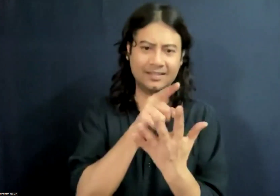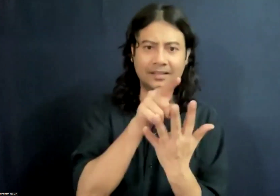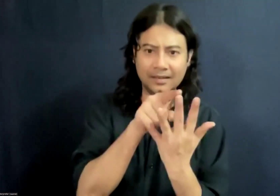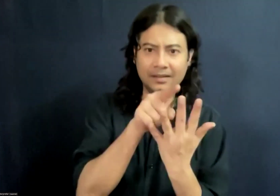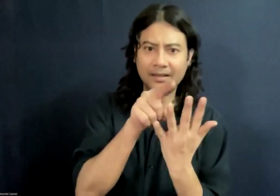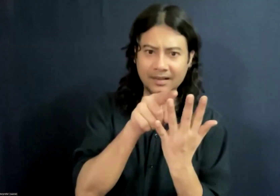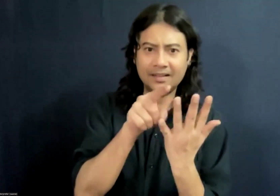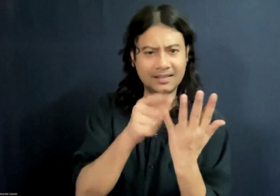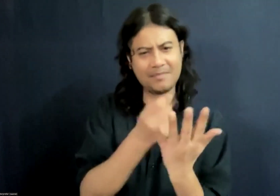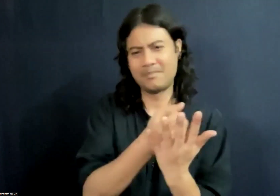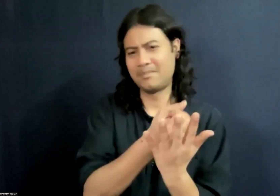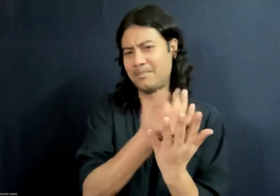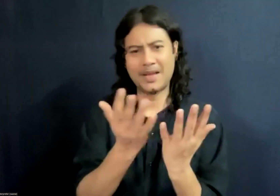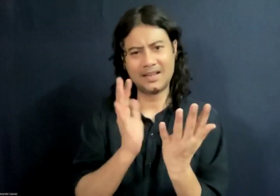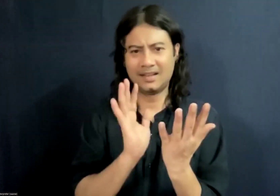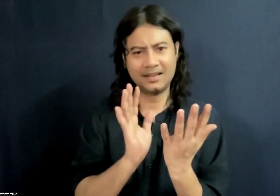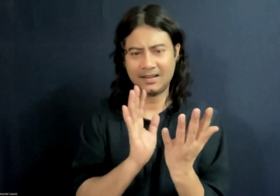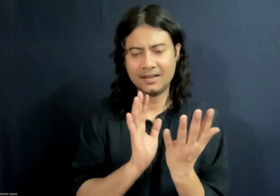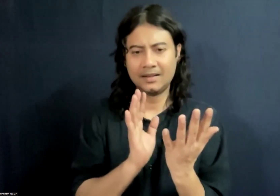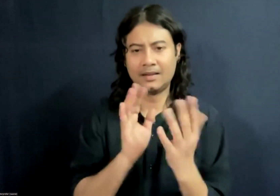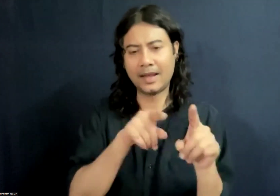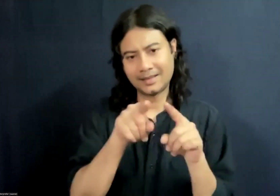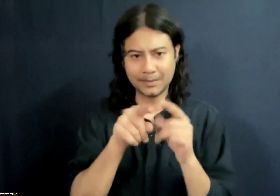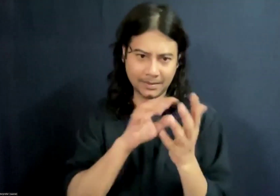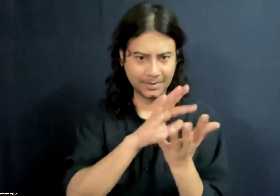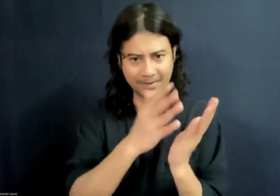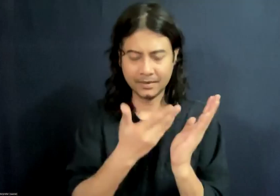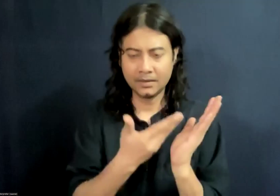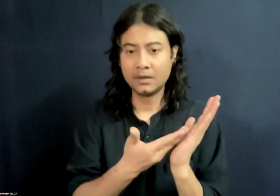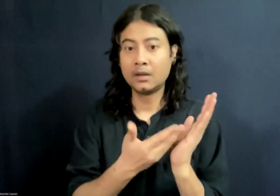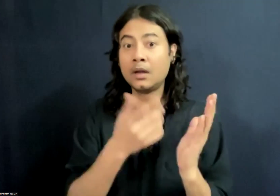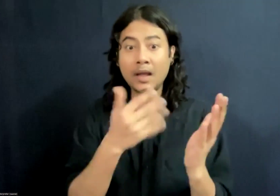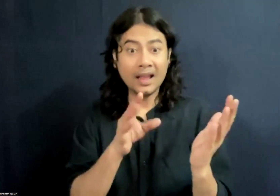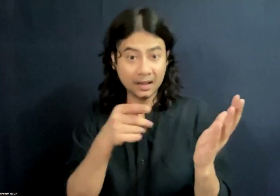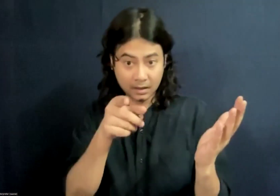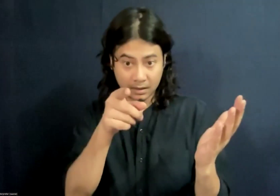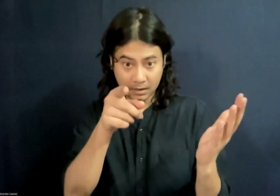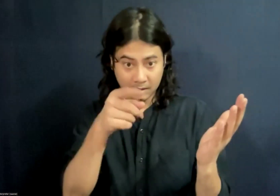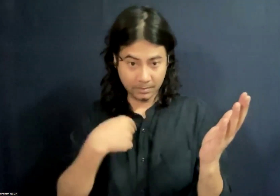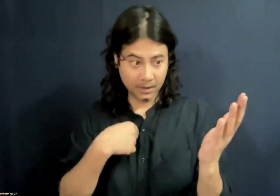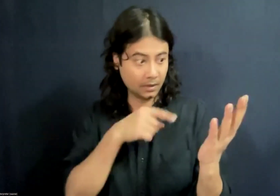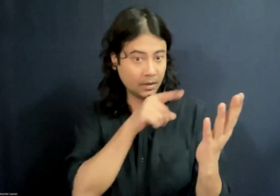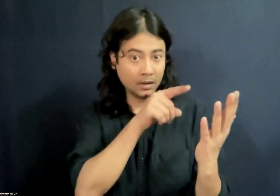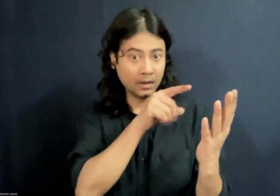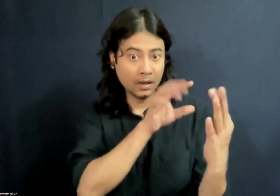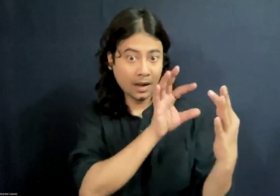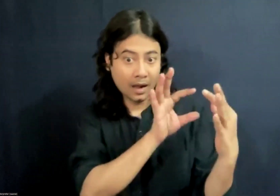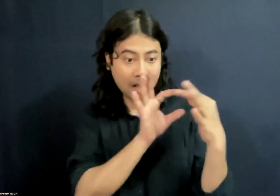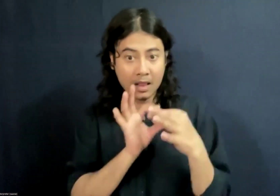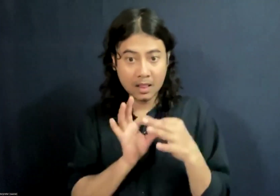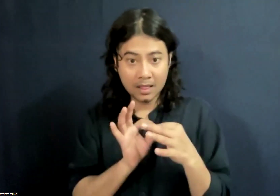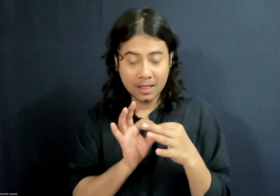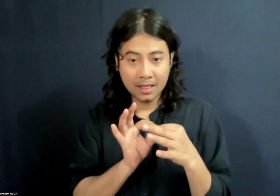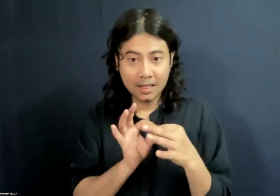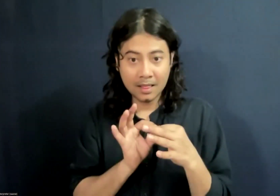been removed by the Lord. Unless my sins are removed, I cannot even chant the Hare